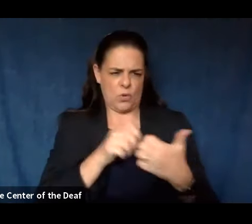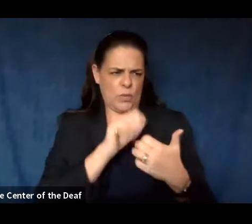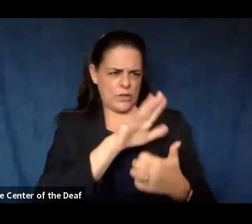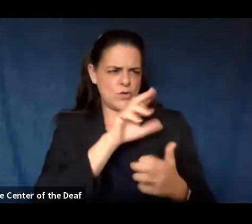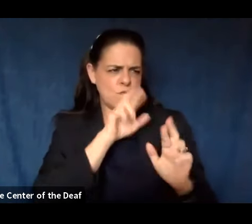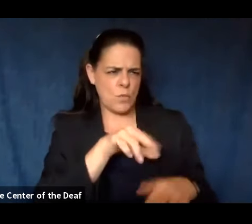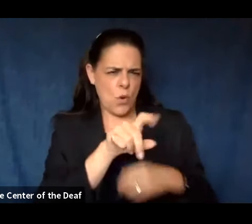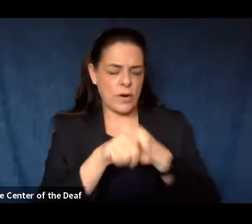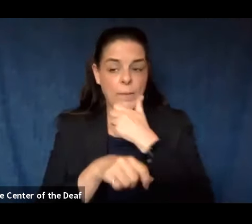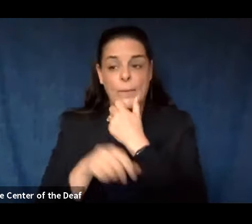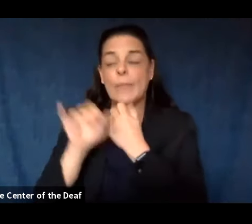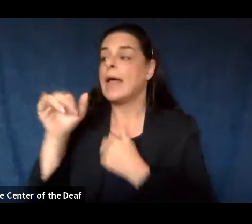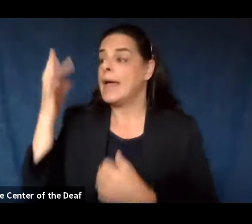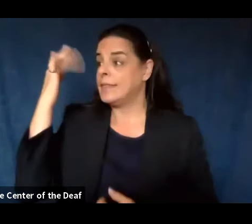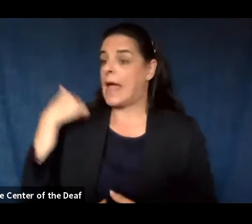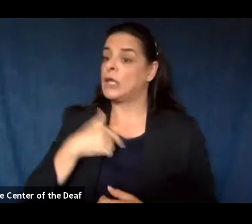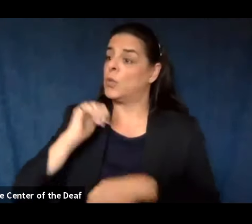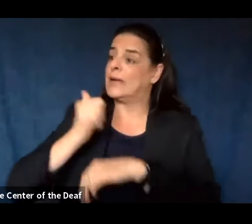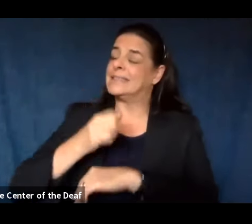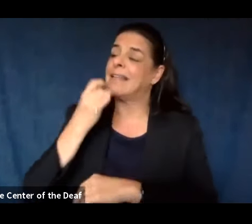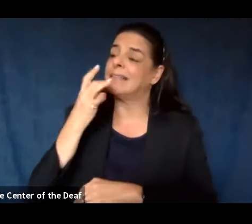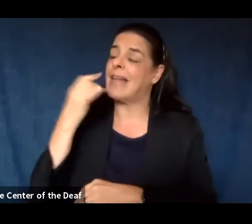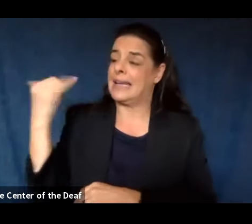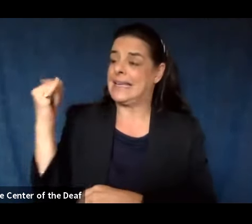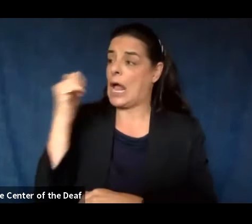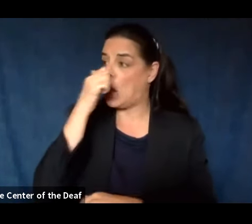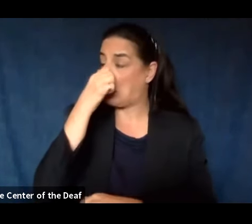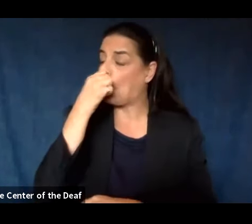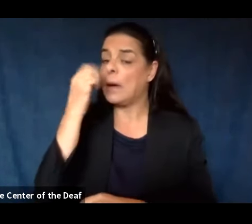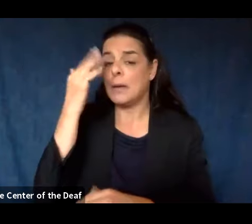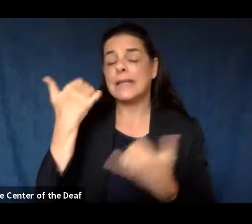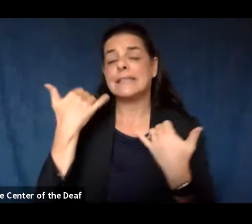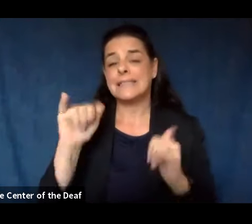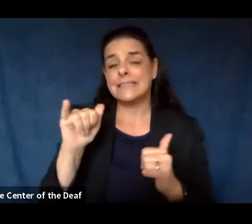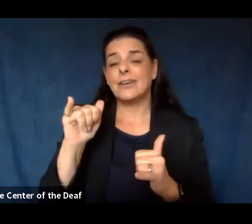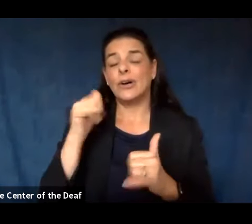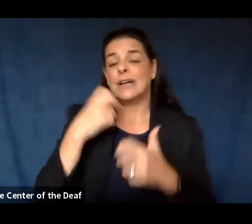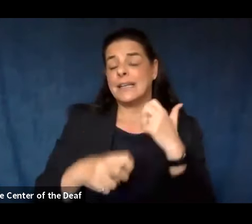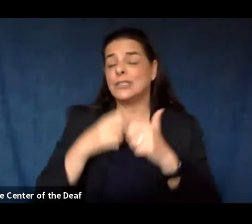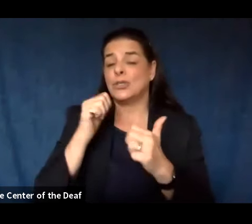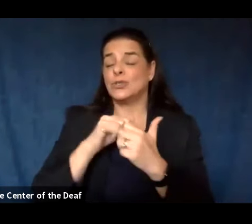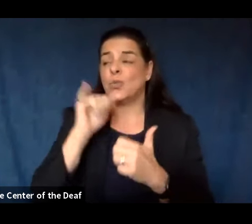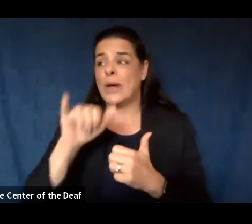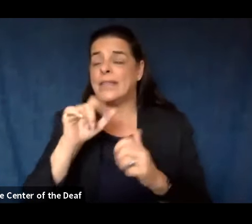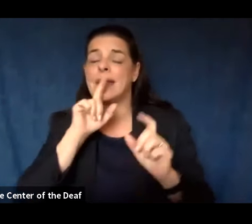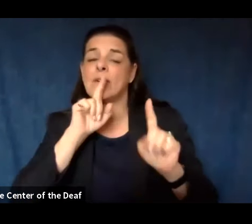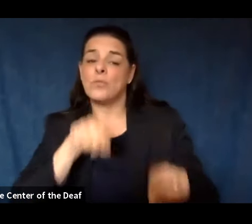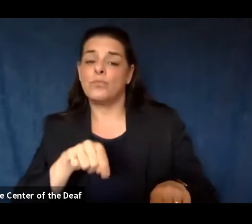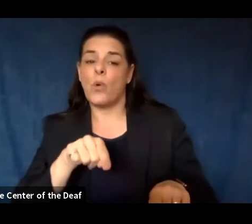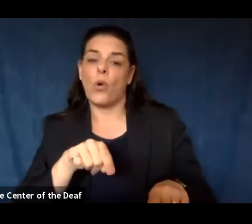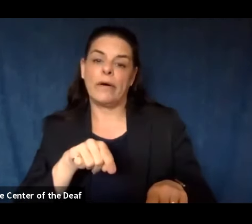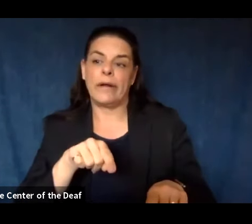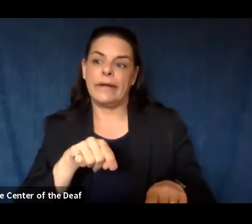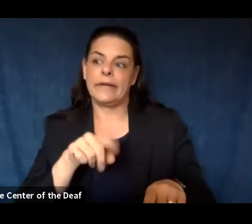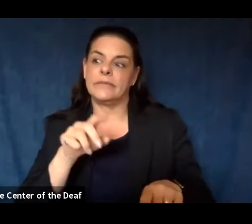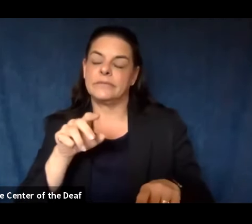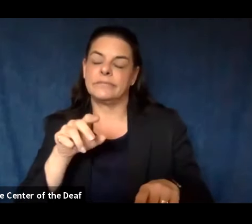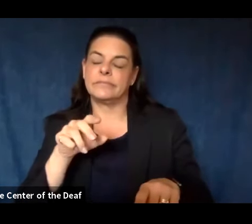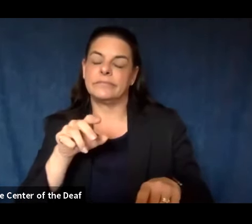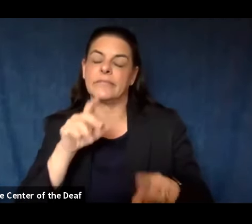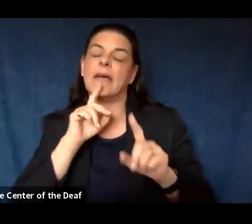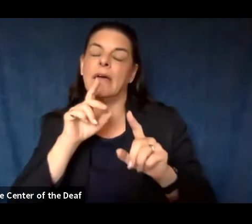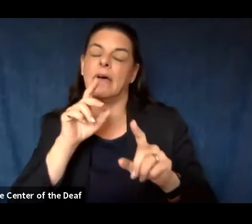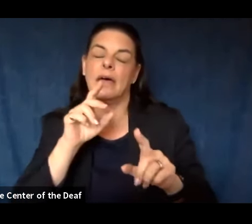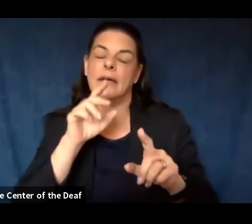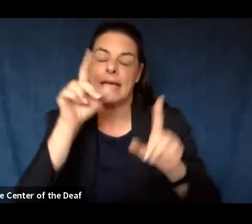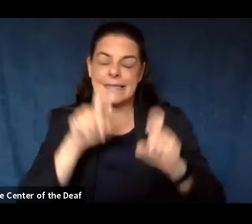Well, and that's why we've put it at yellow, because there were issues with the reporting turnaround time last week and into this weekend. The